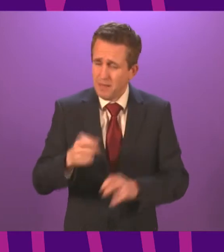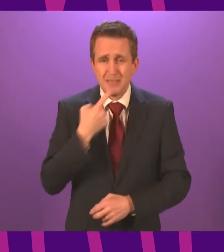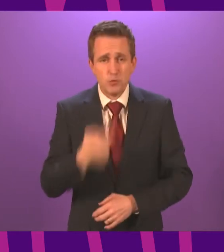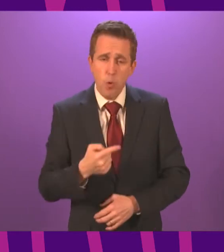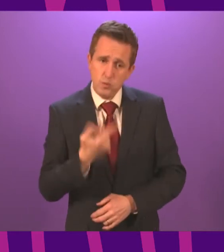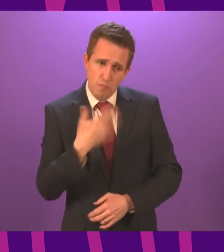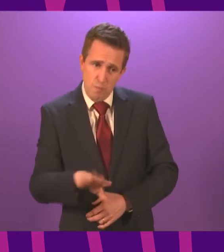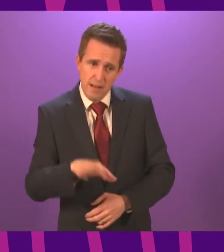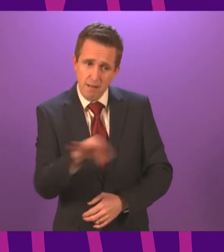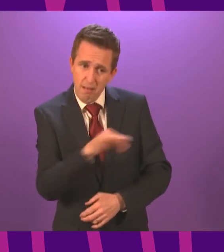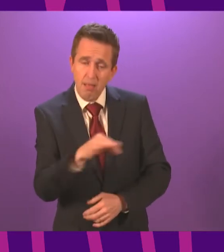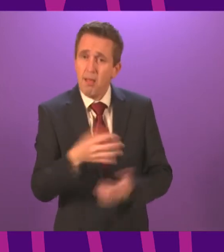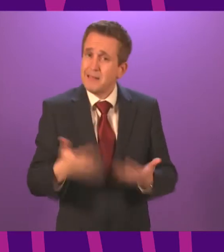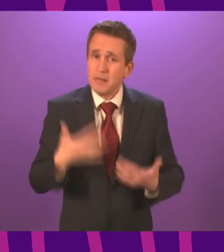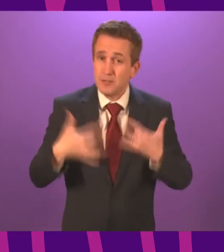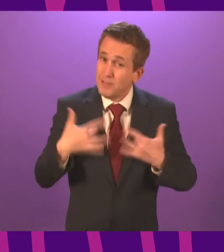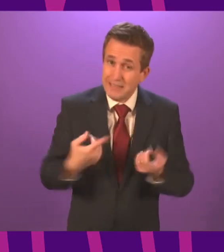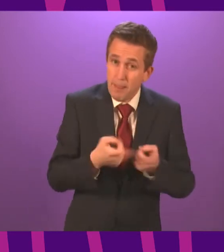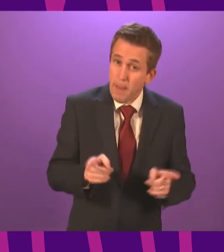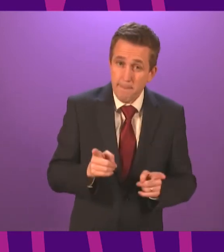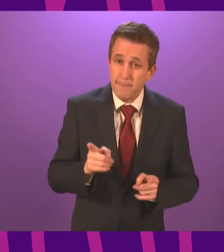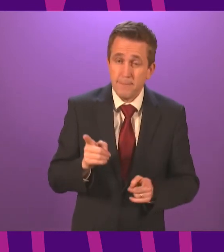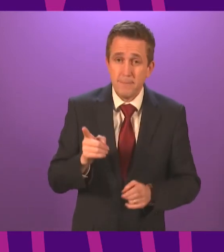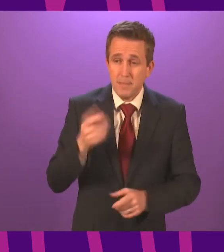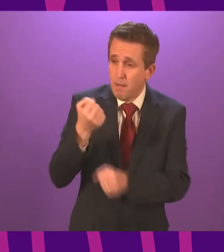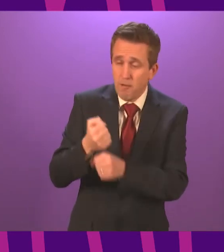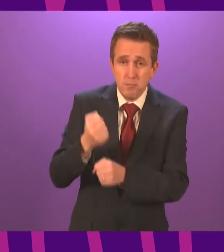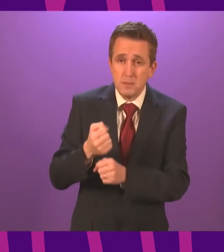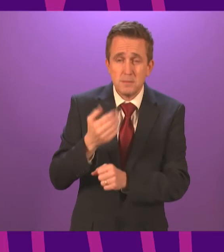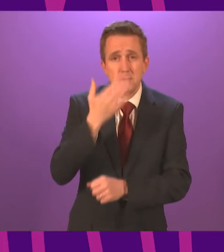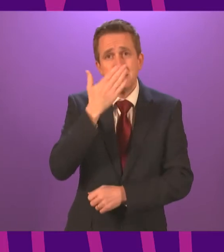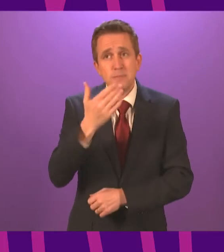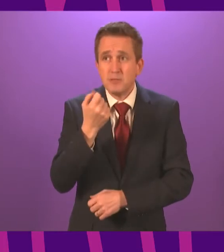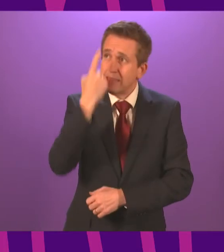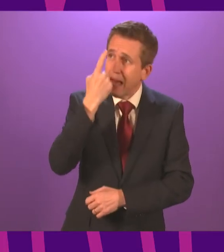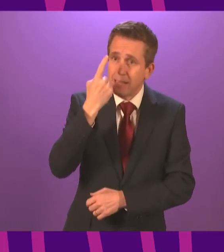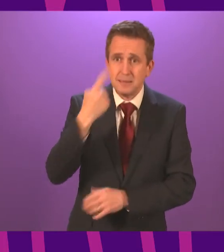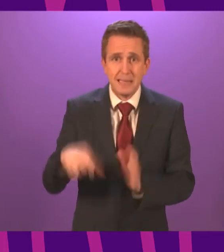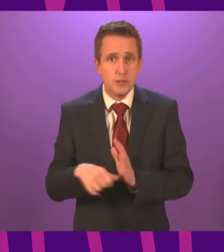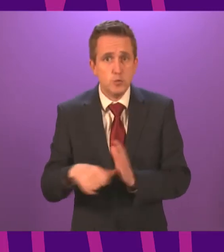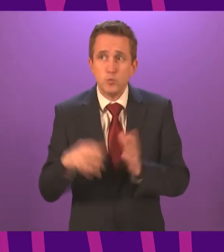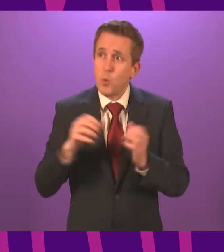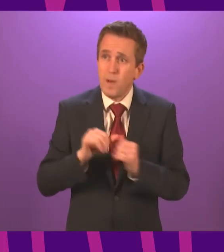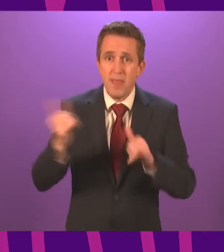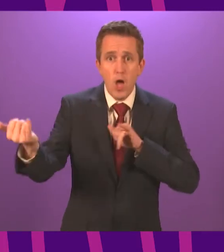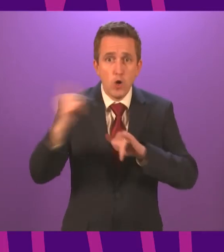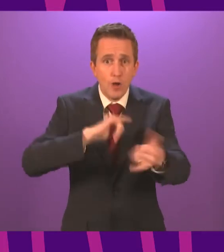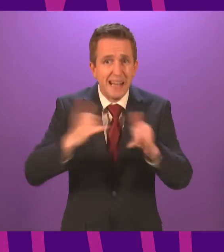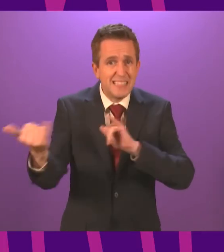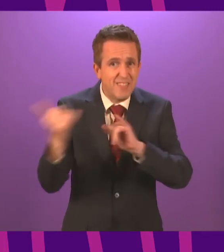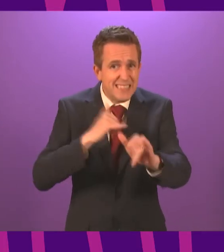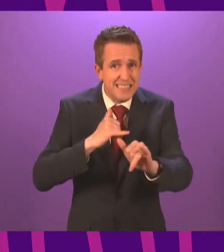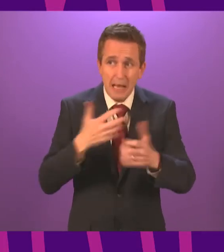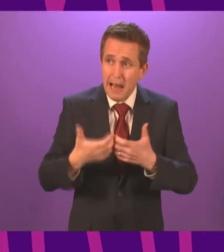for weeks and now you're not interested in it. And the government doesn't seem to understand the connectivity issues that arise for Scotland and